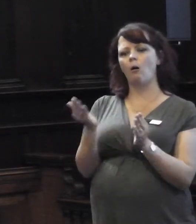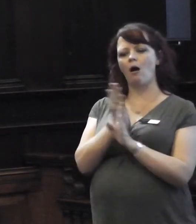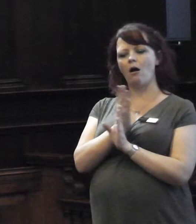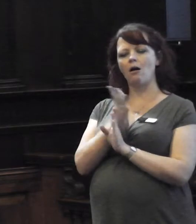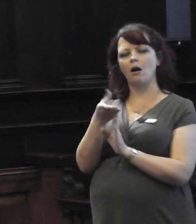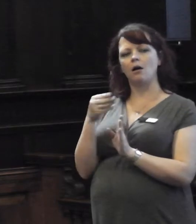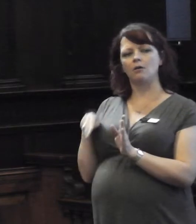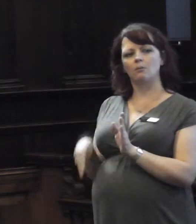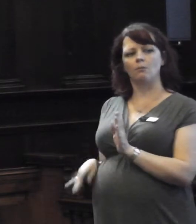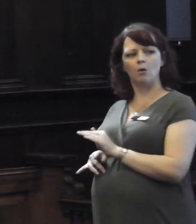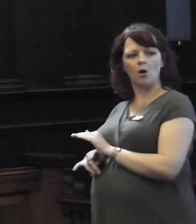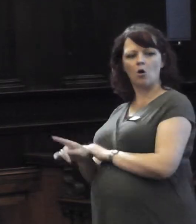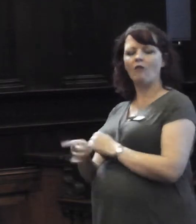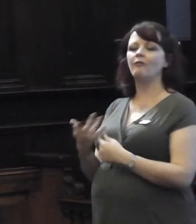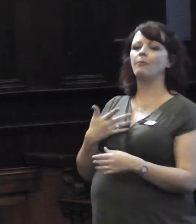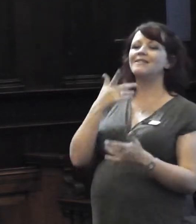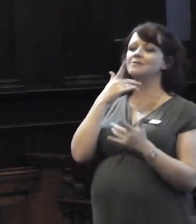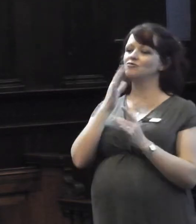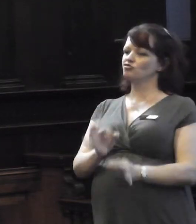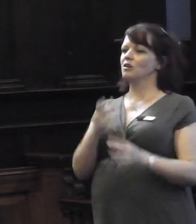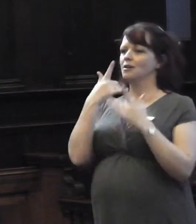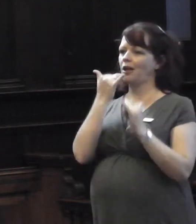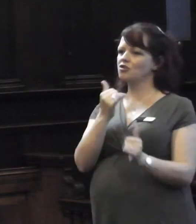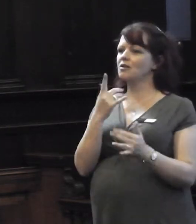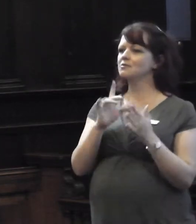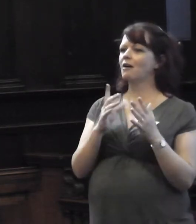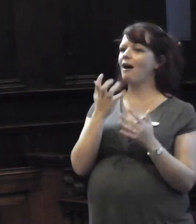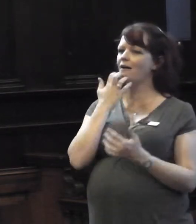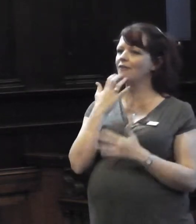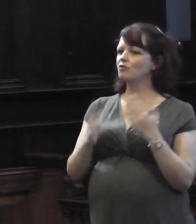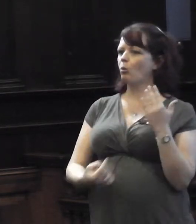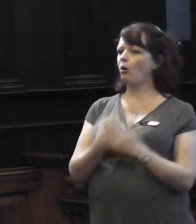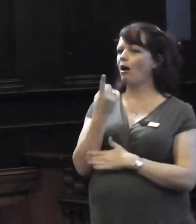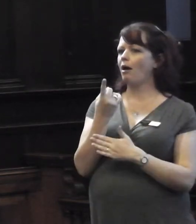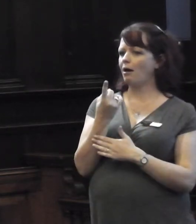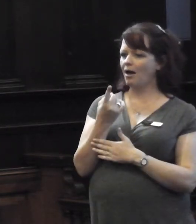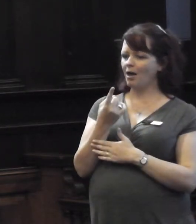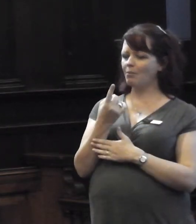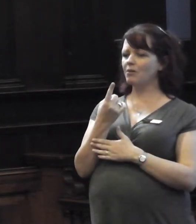checks within the prison have to be in place and made regularly.